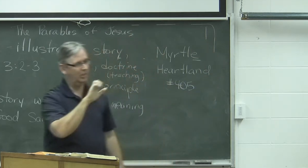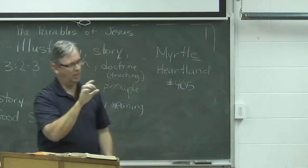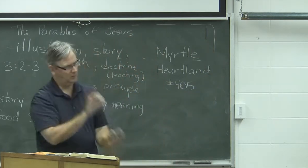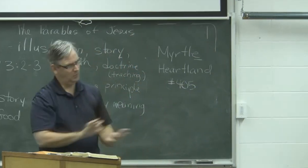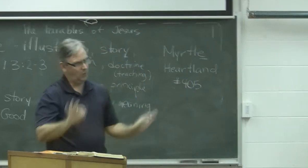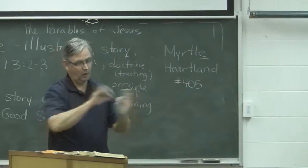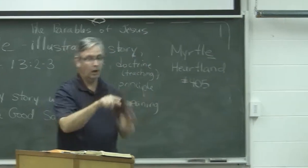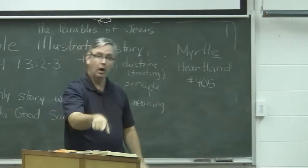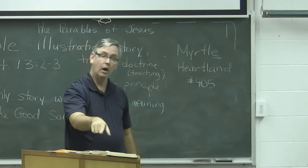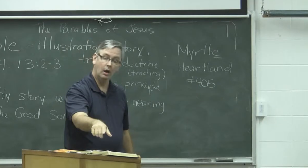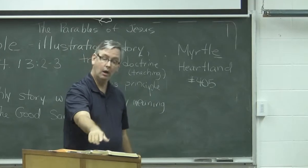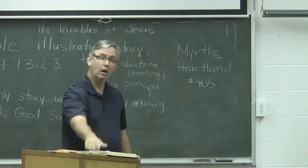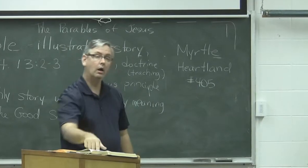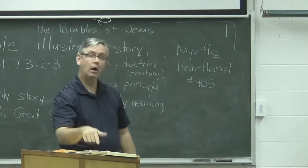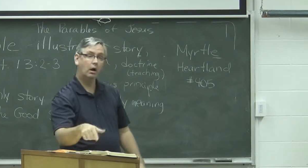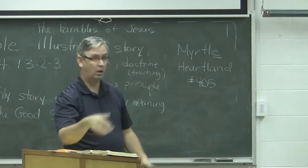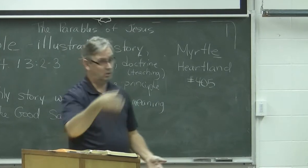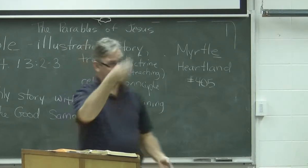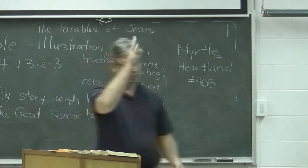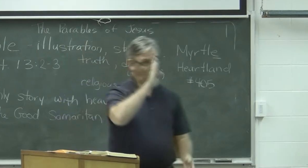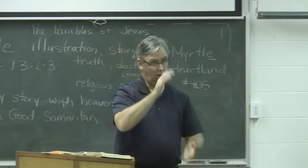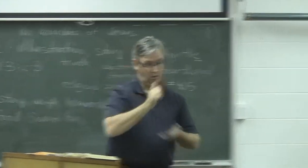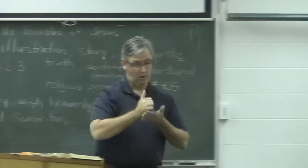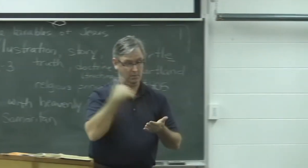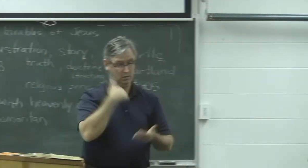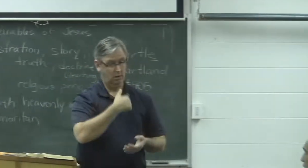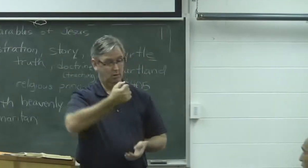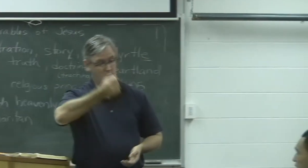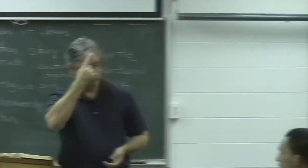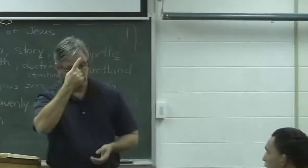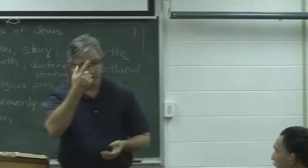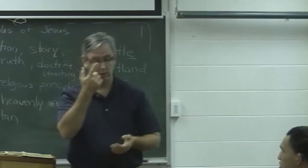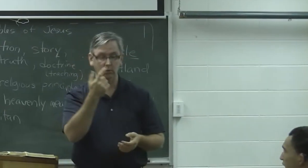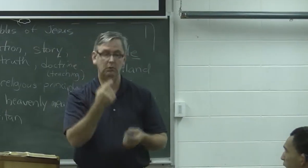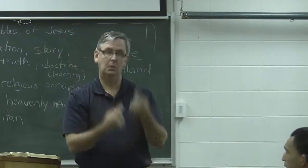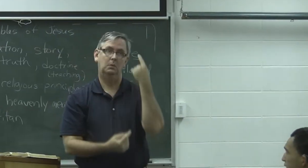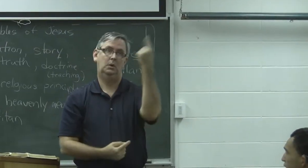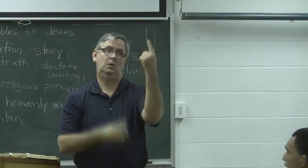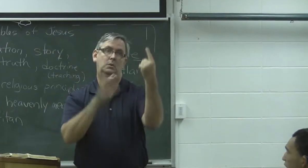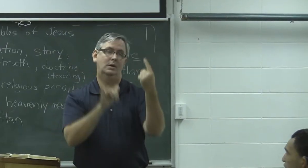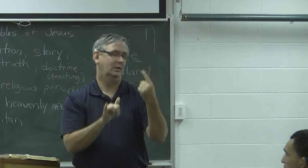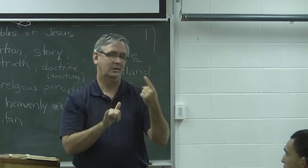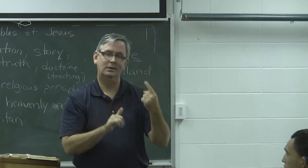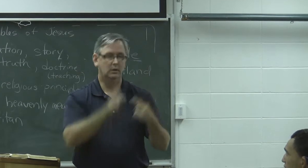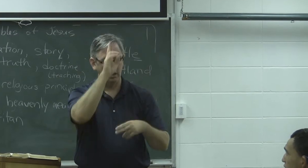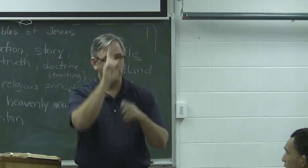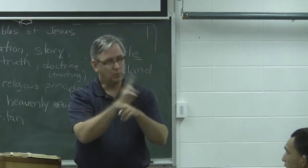different parables. This parable, God is trying to help us understand His way.